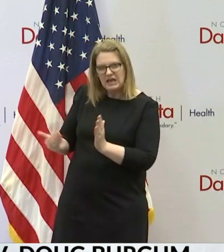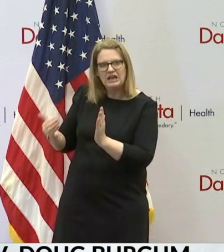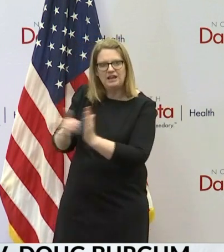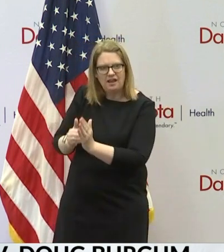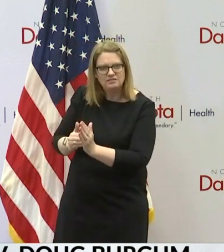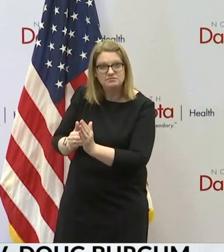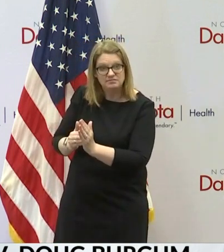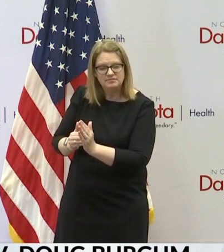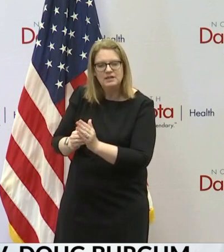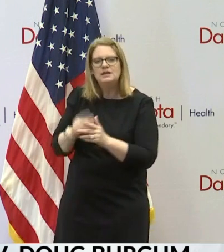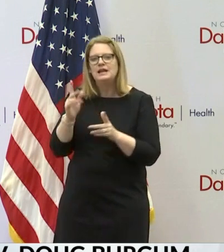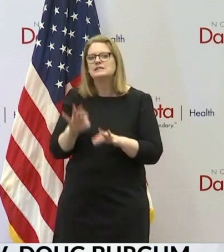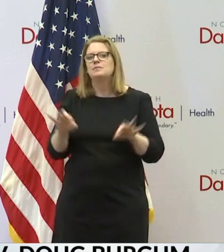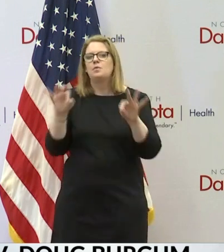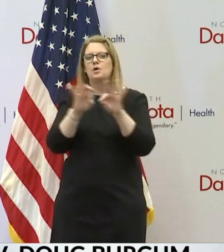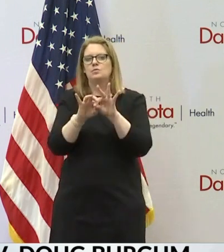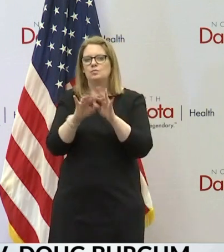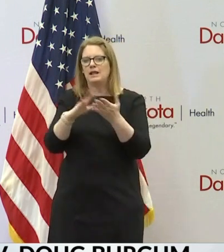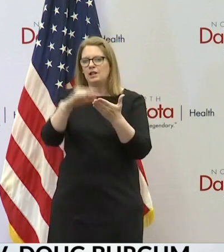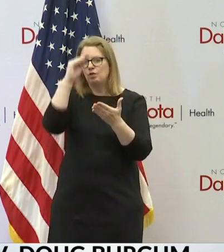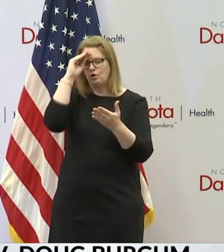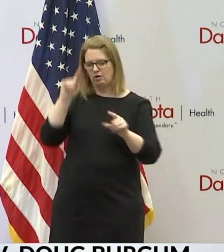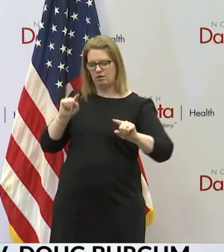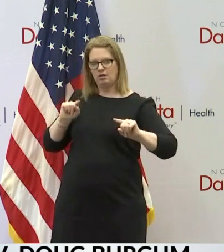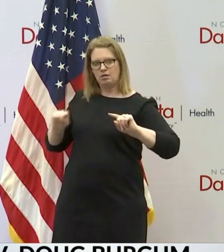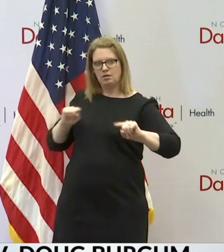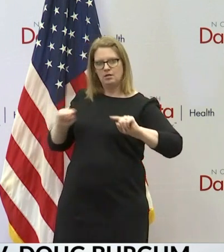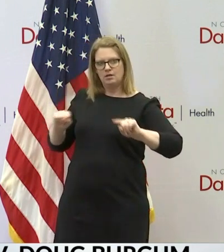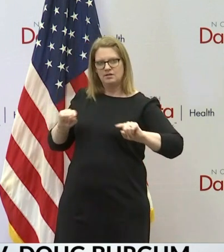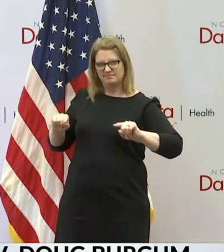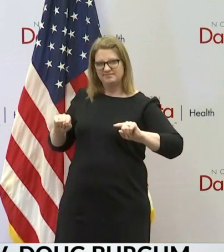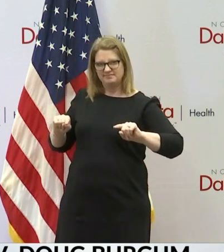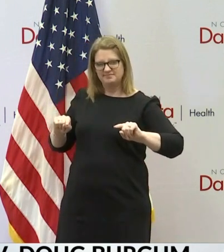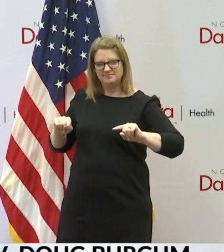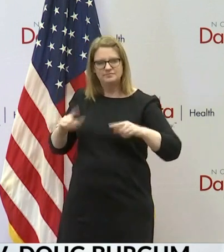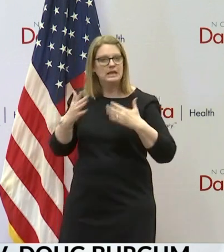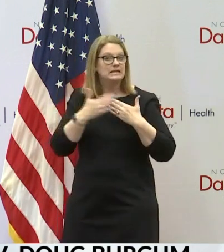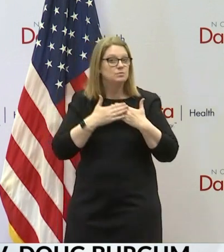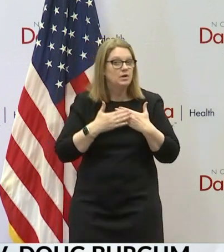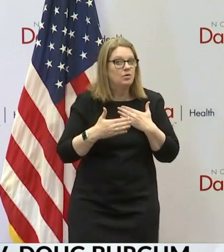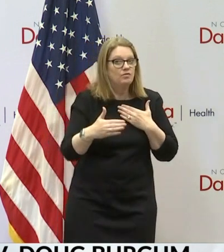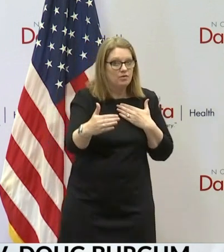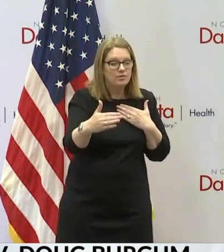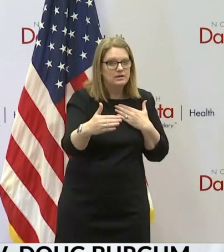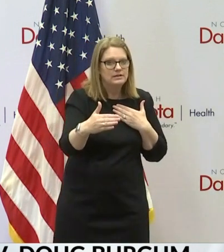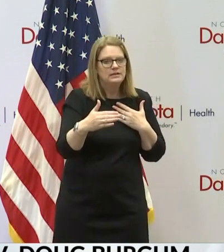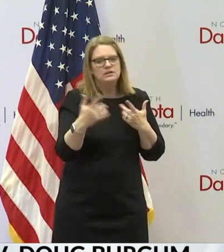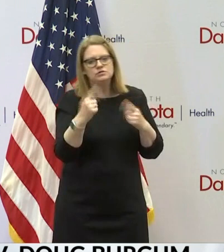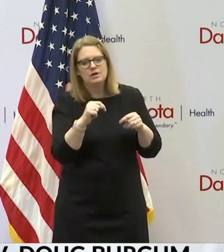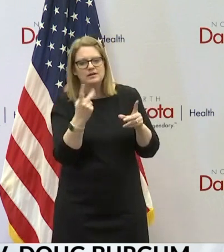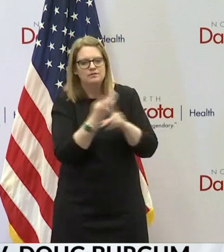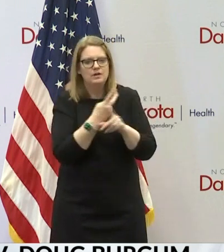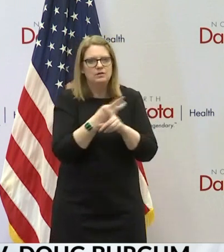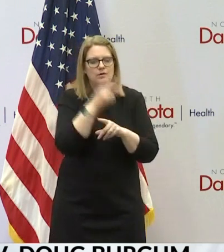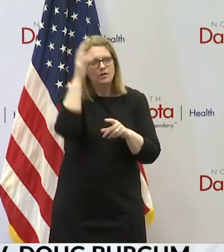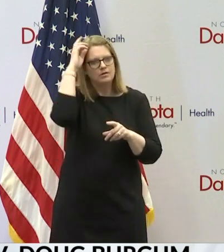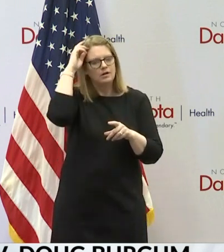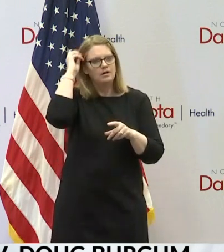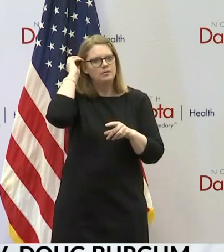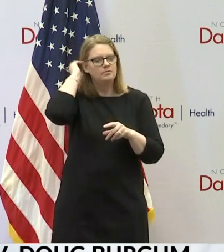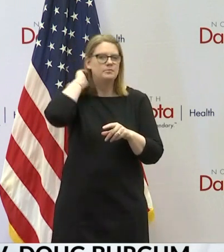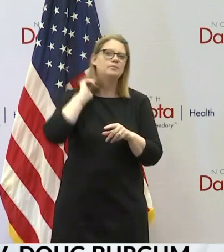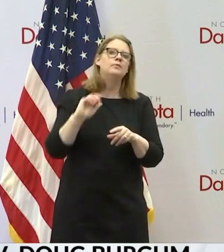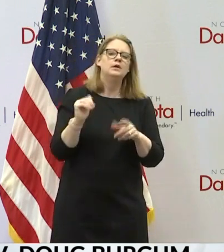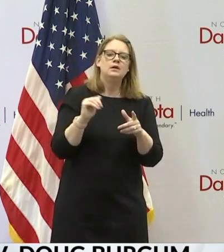operation. And it's important that we all learn this difference, because going forward, as we try to chase down the virus, particularly